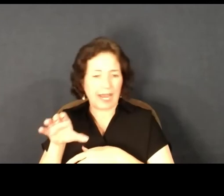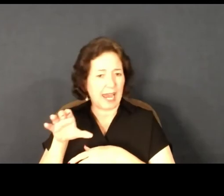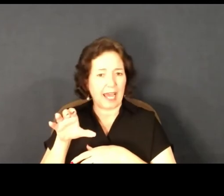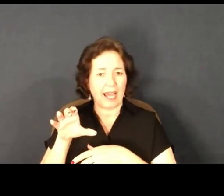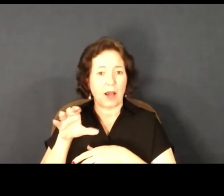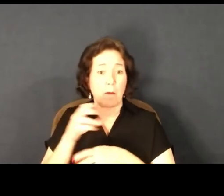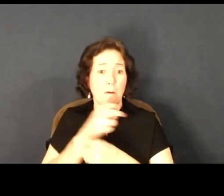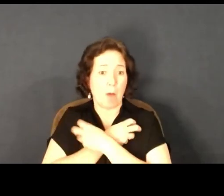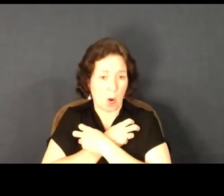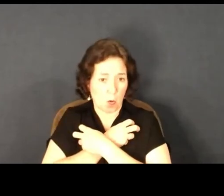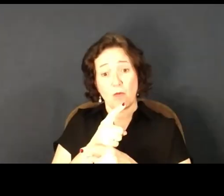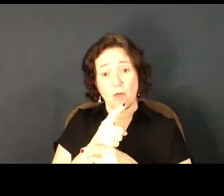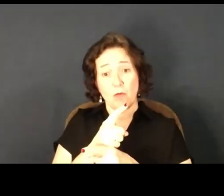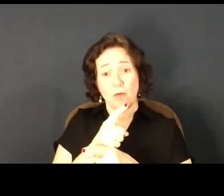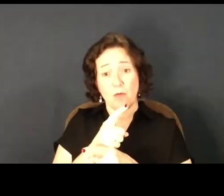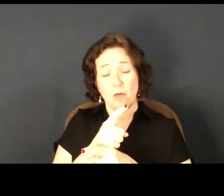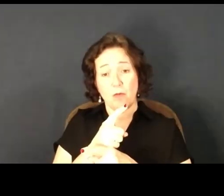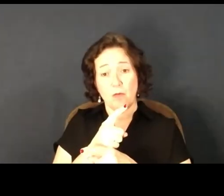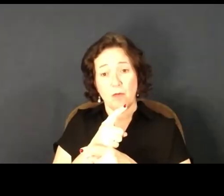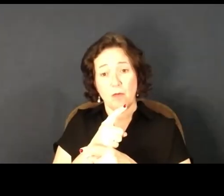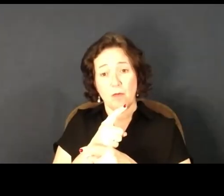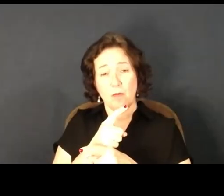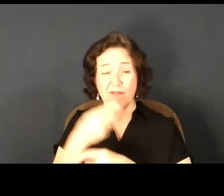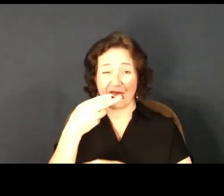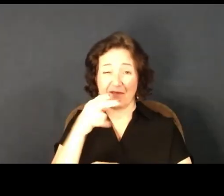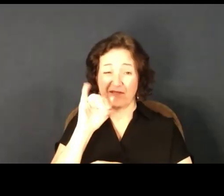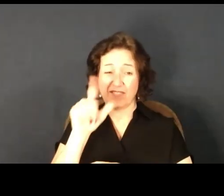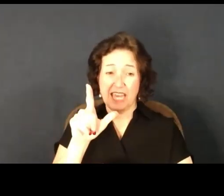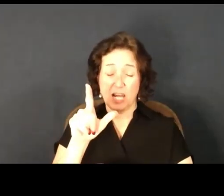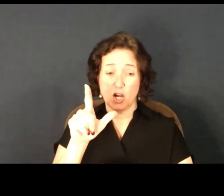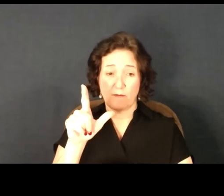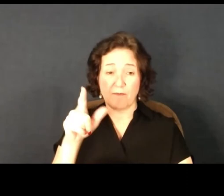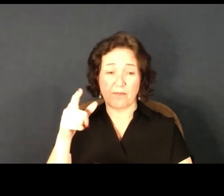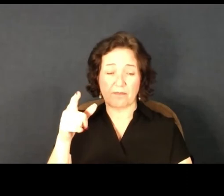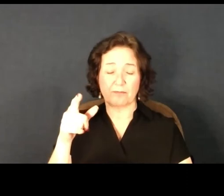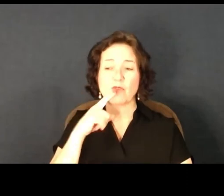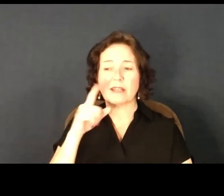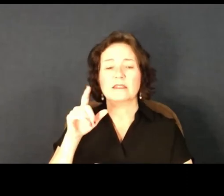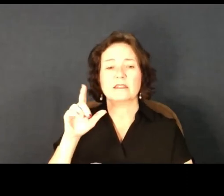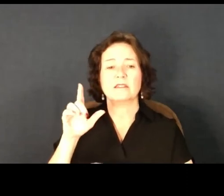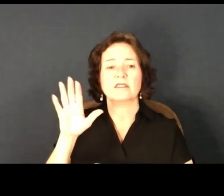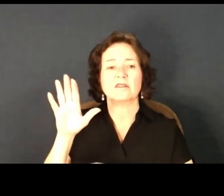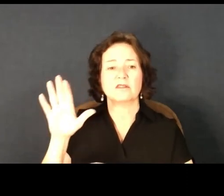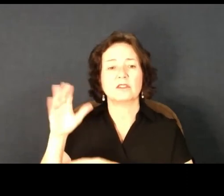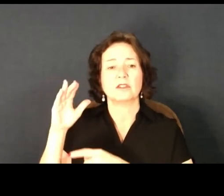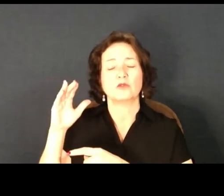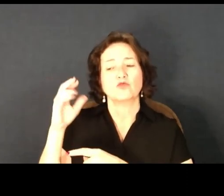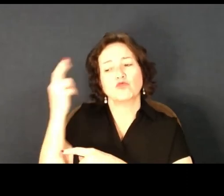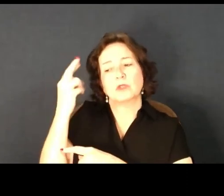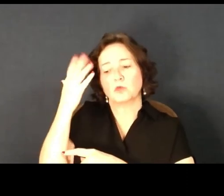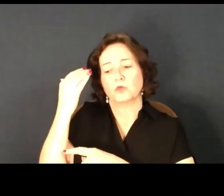clickety-clack bones. My brother Phil is responsible, really, for me playing spoons.